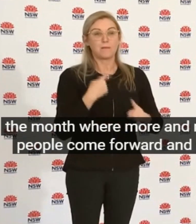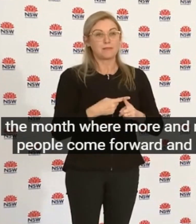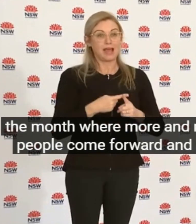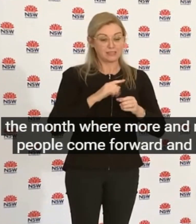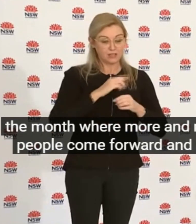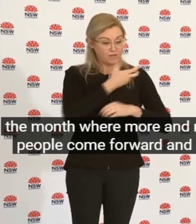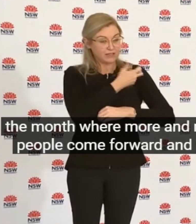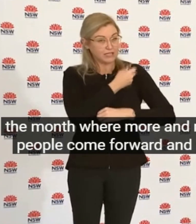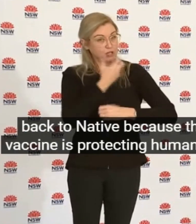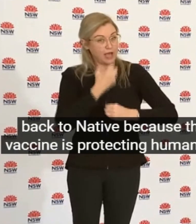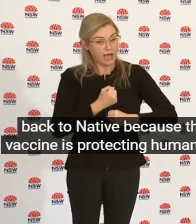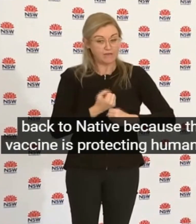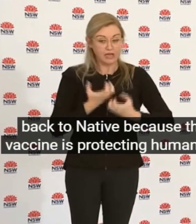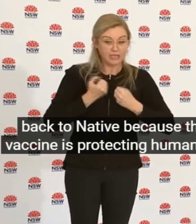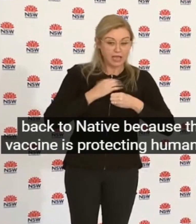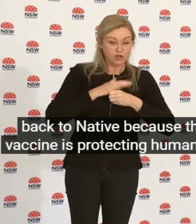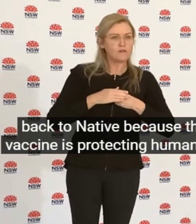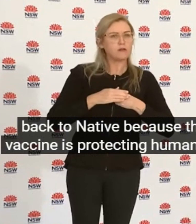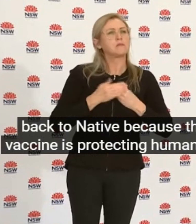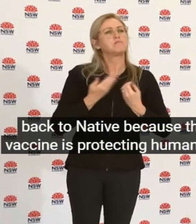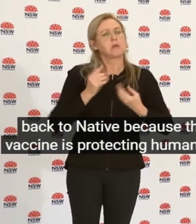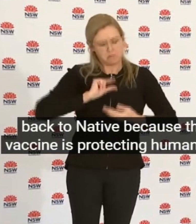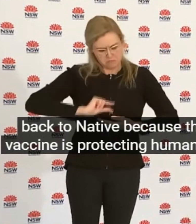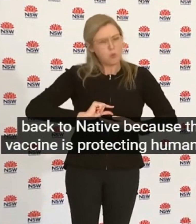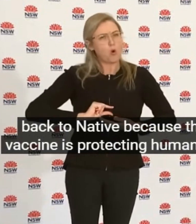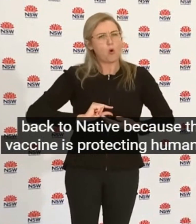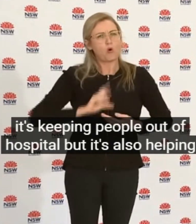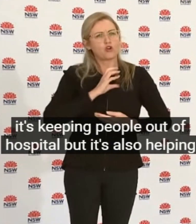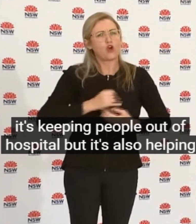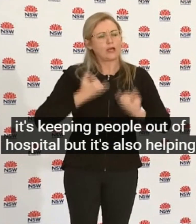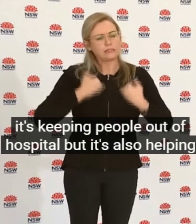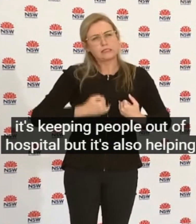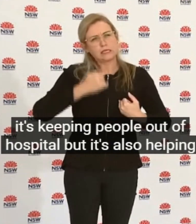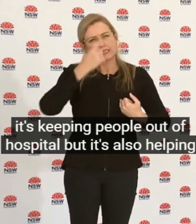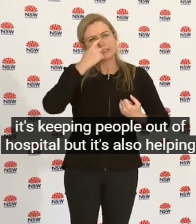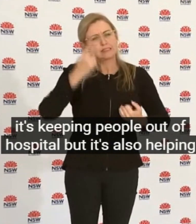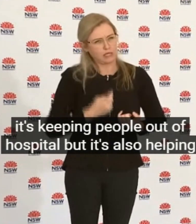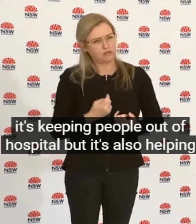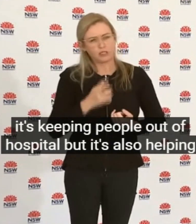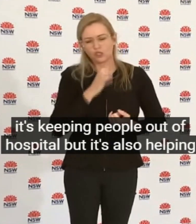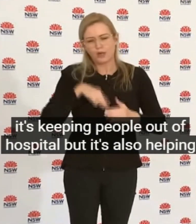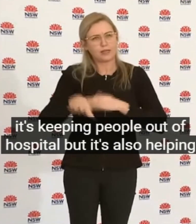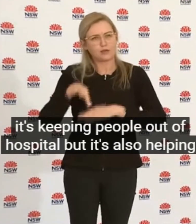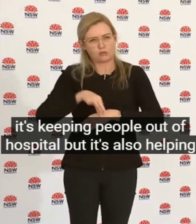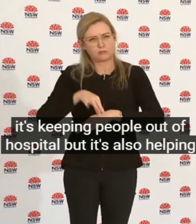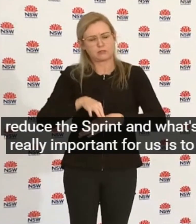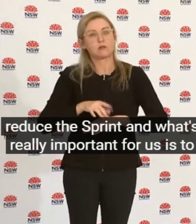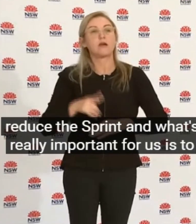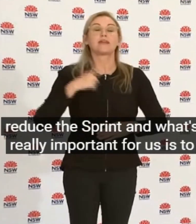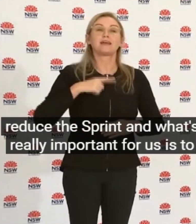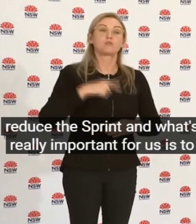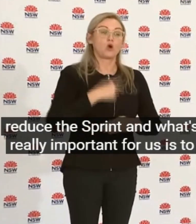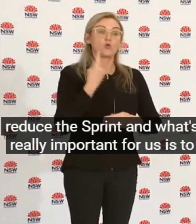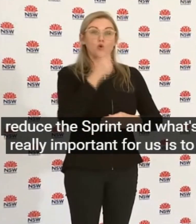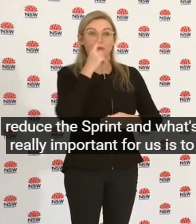the spread. And what's really important for us is to make sure people in those 8 local government areas have the